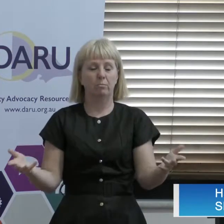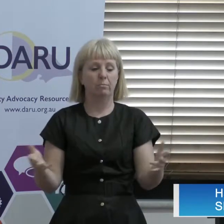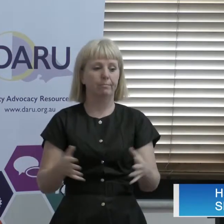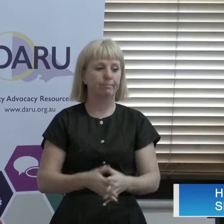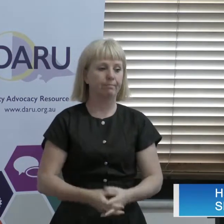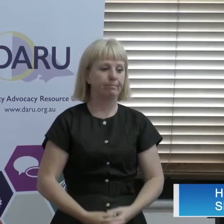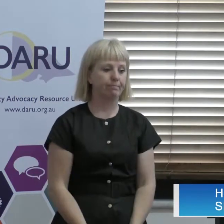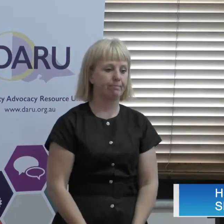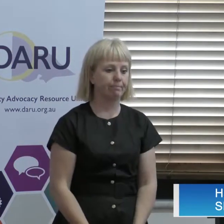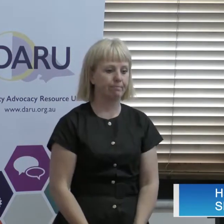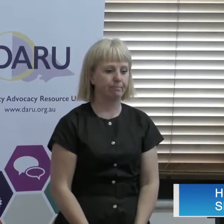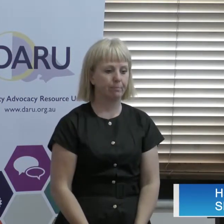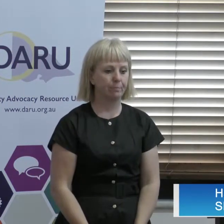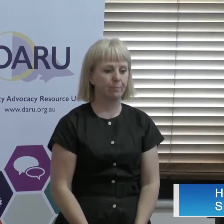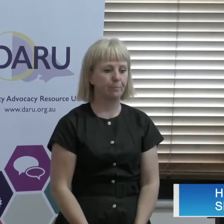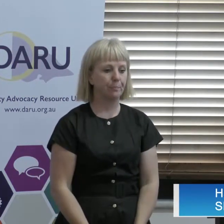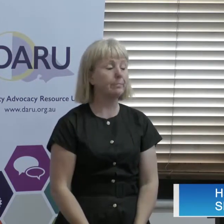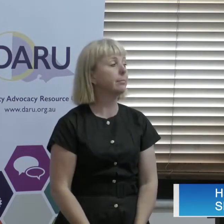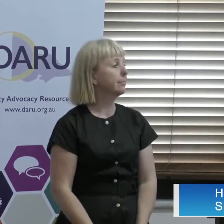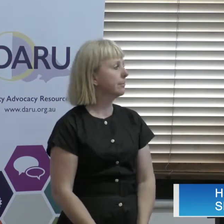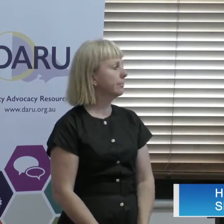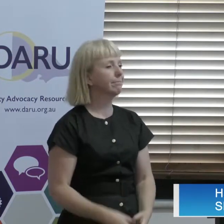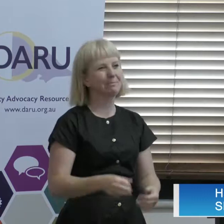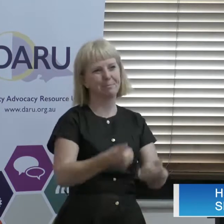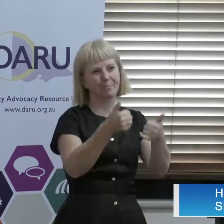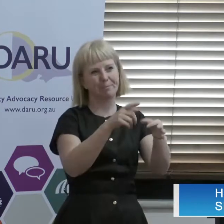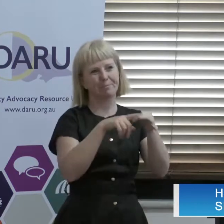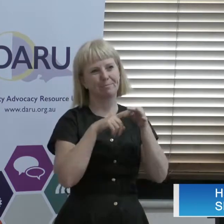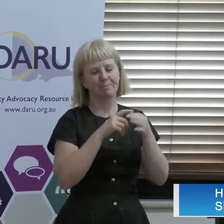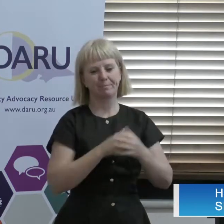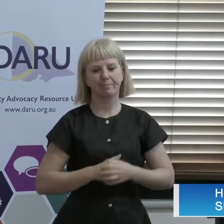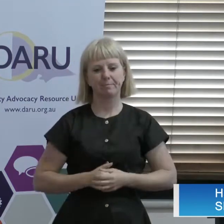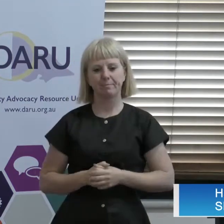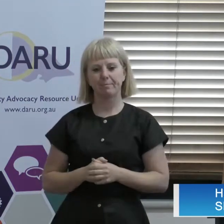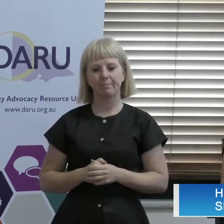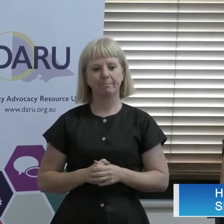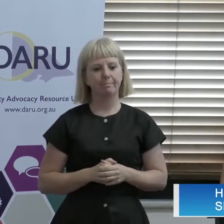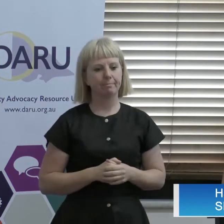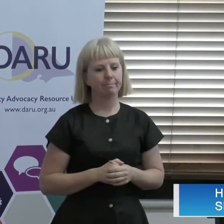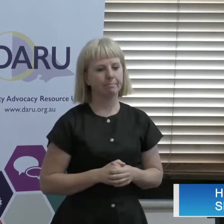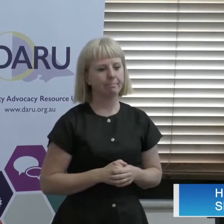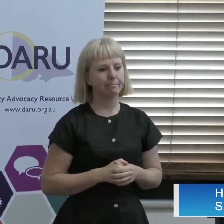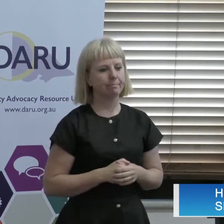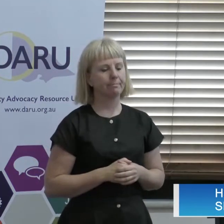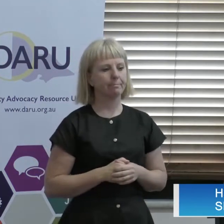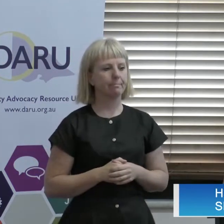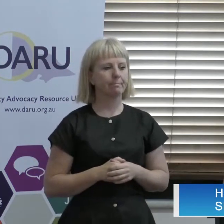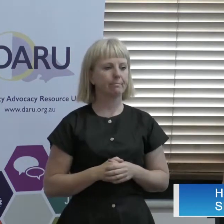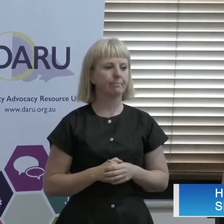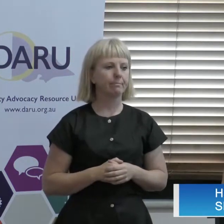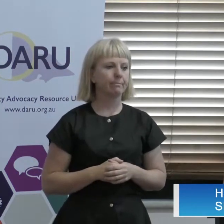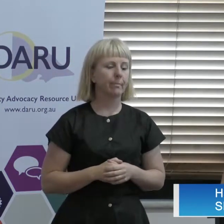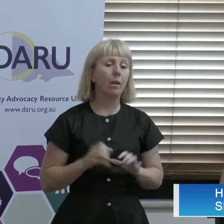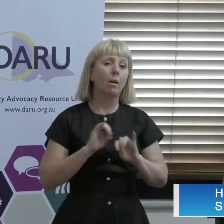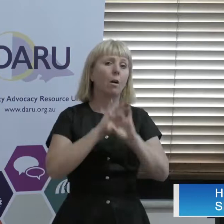yeah, what's the point of it, I suppose? Yeah, well, that's a really good question, and that's the, yeah, this obviously is just one